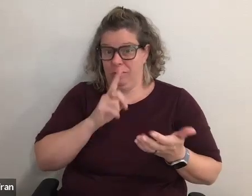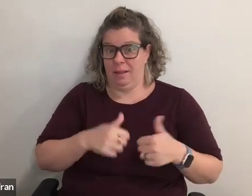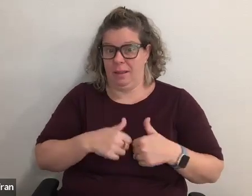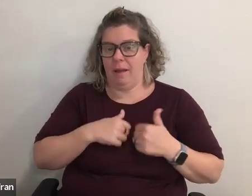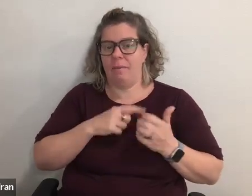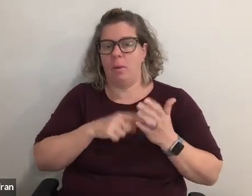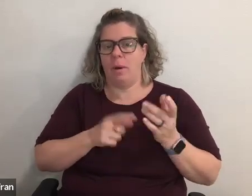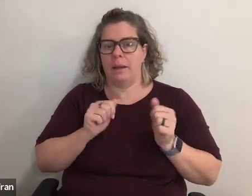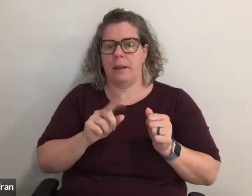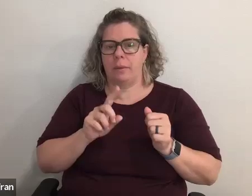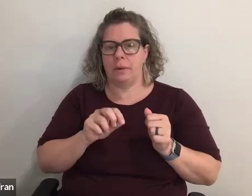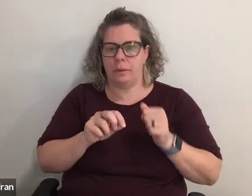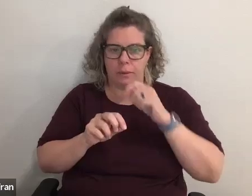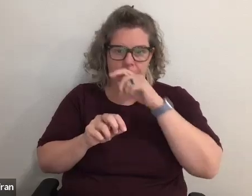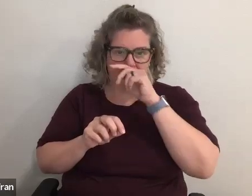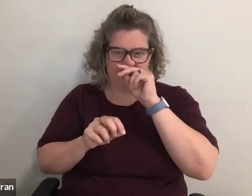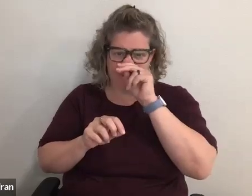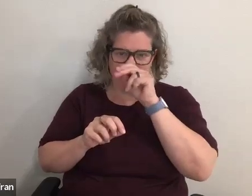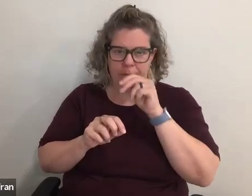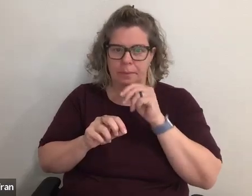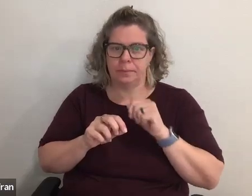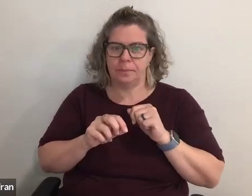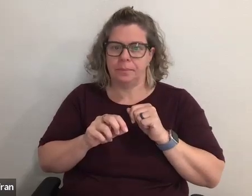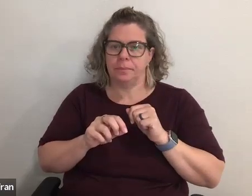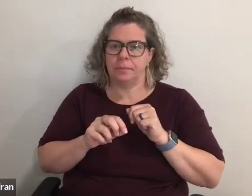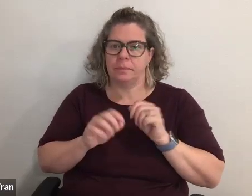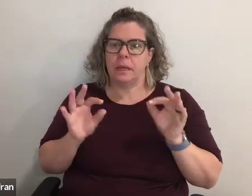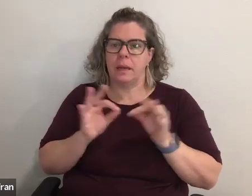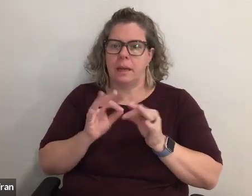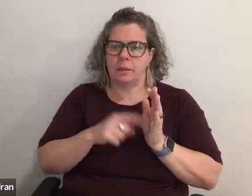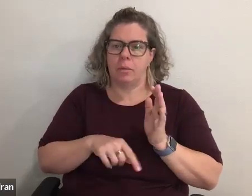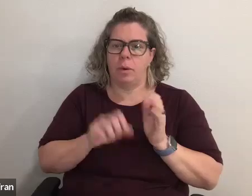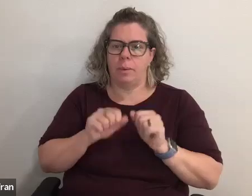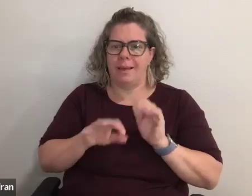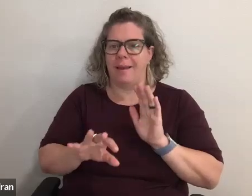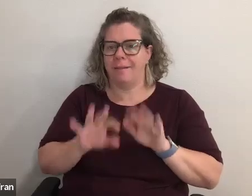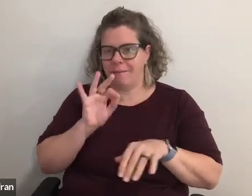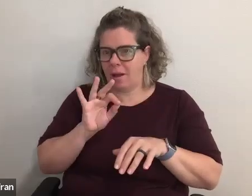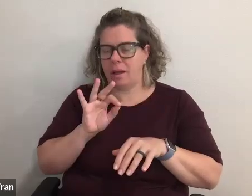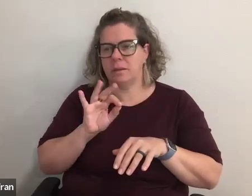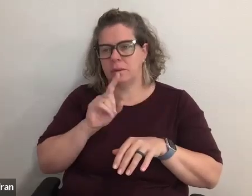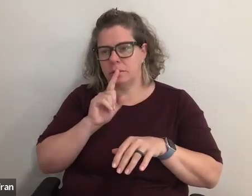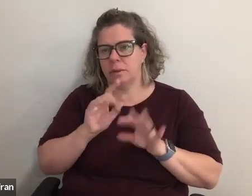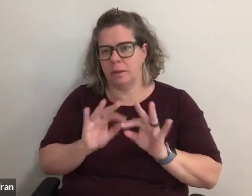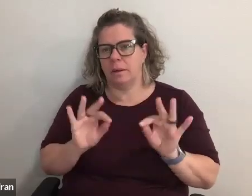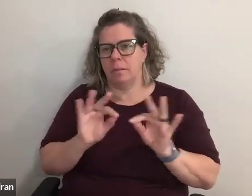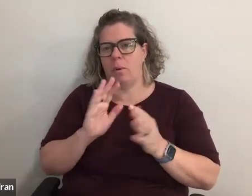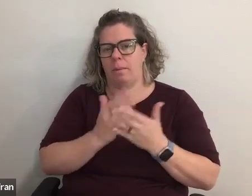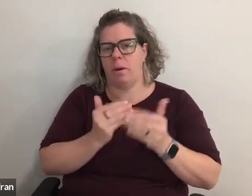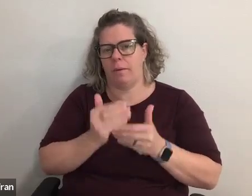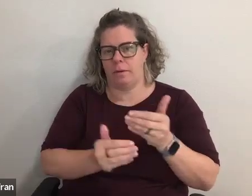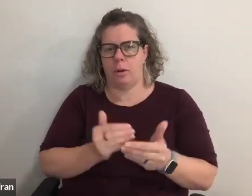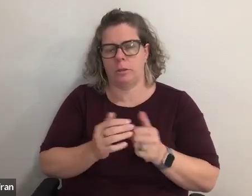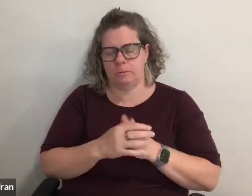we do to still support that person, connect them with what we can find, is just a really important piece of that